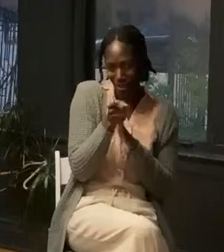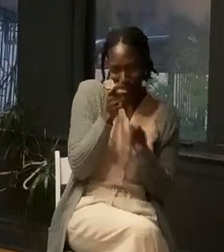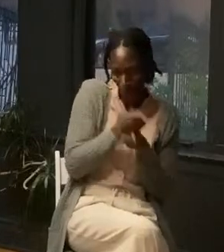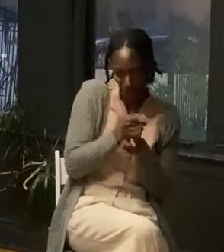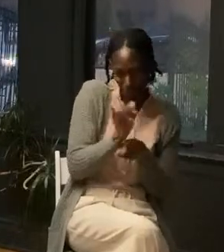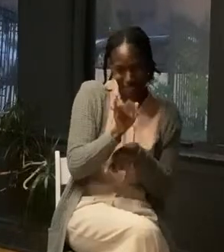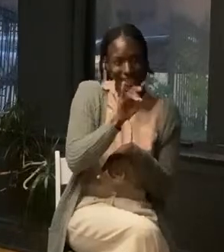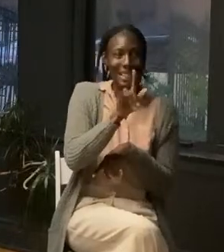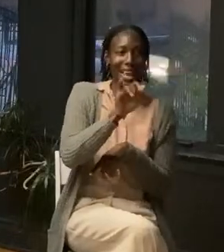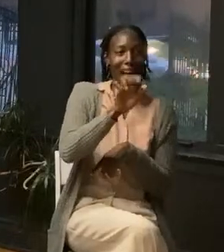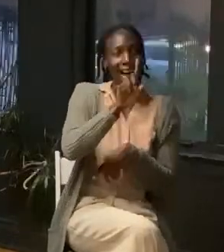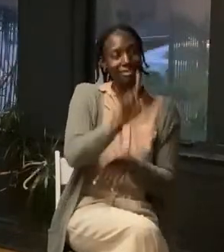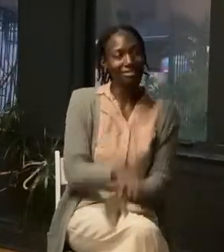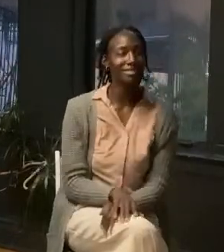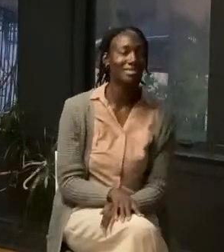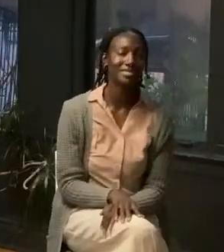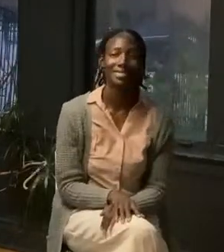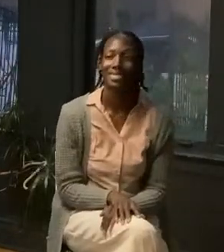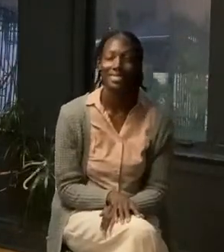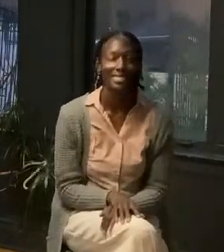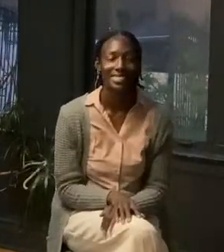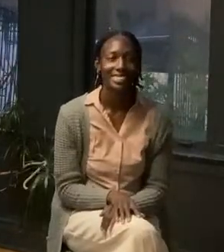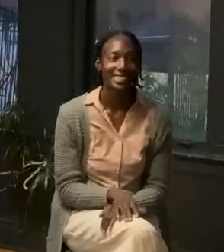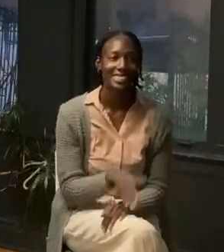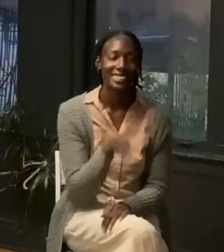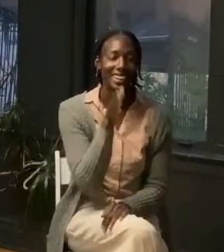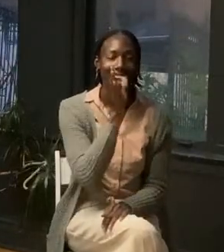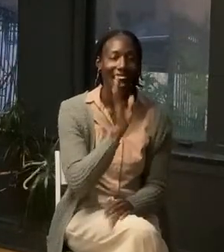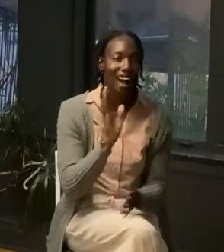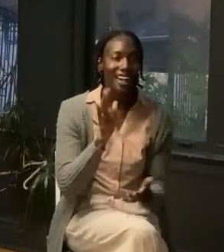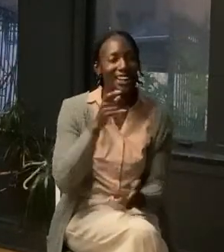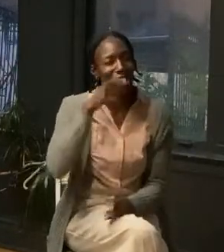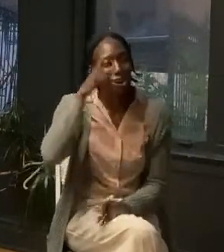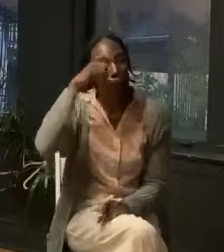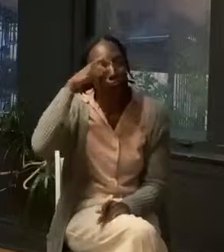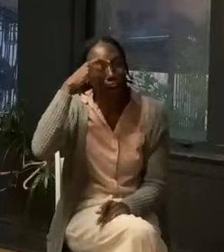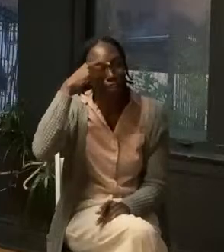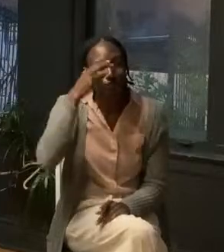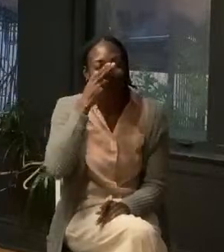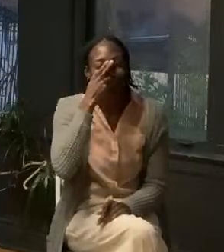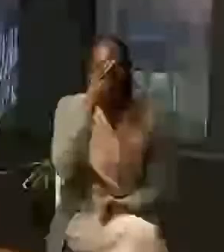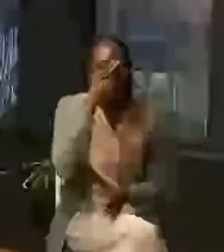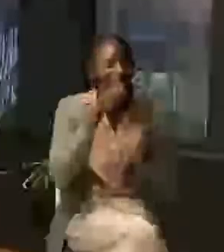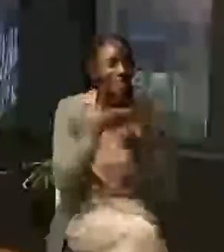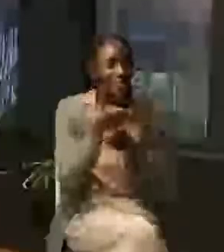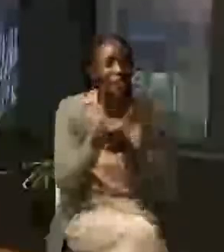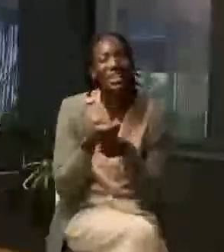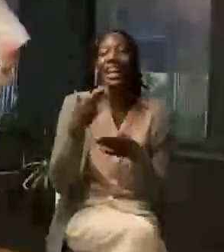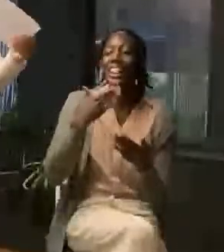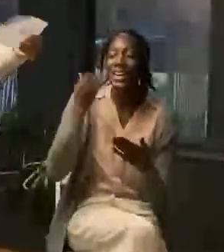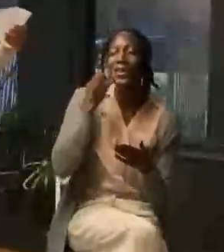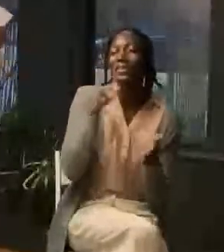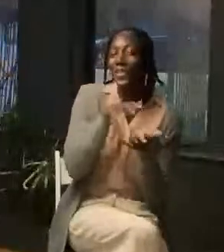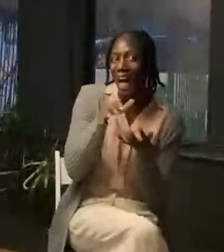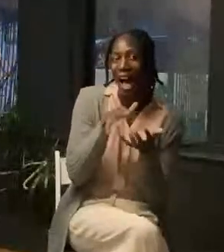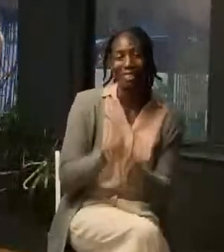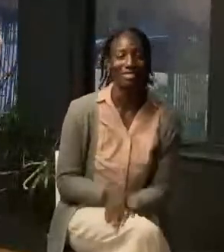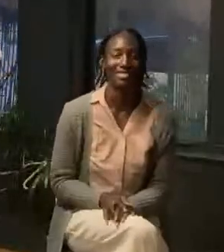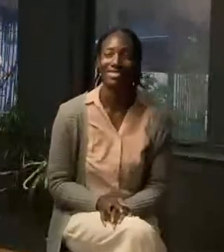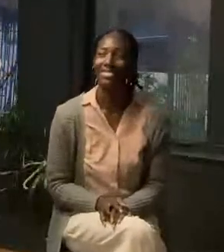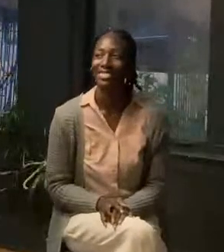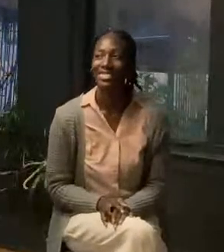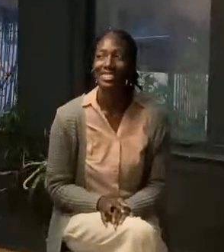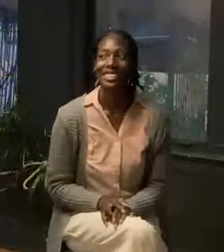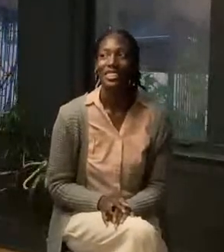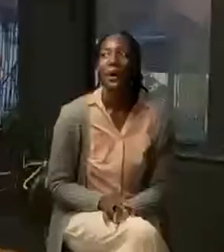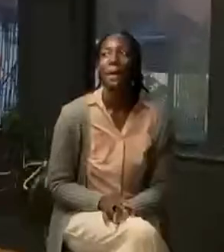right? God, really nerding on the jokes tonight. Thank you for both of you who laughed at those. Okay, let's see. Oh, it's upside